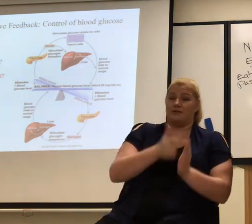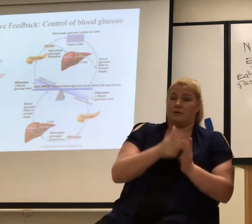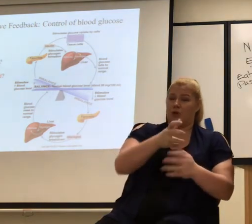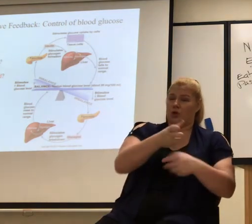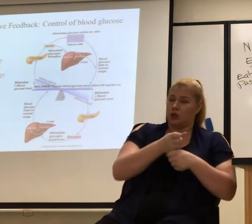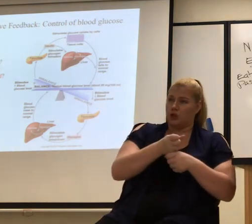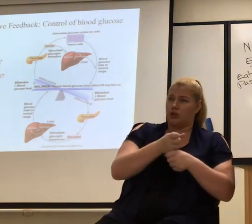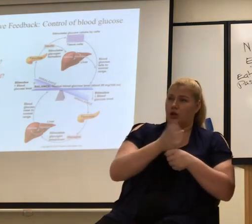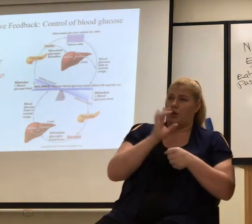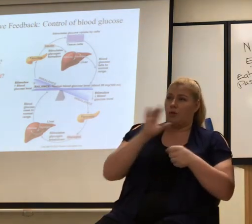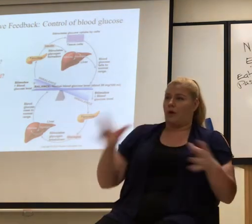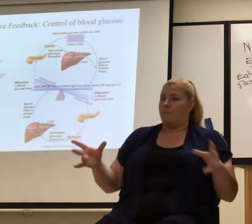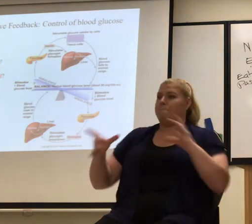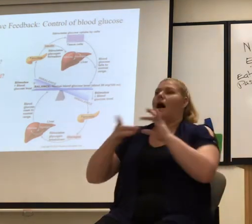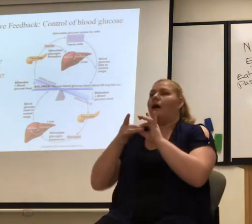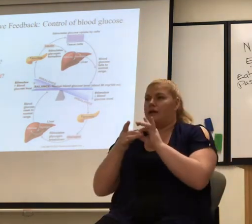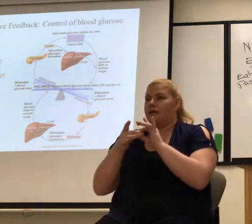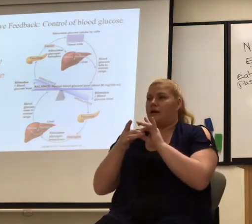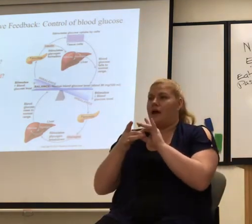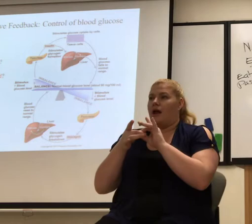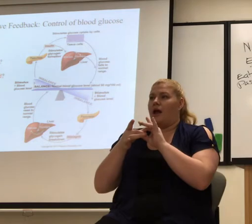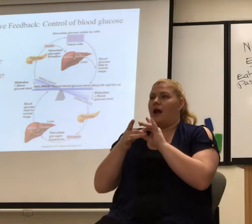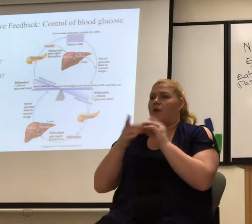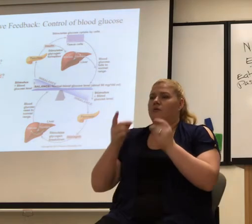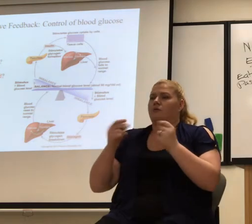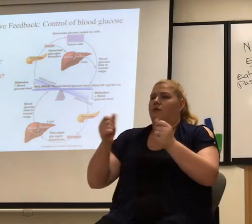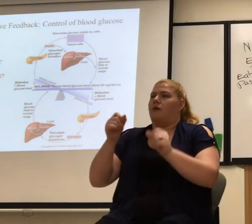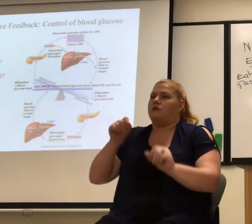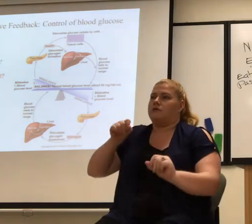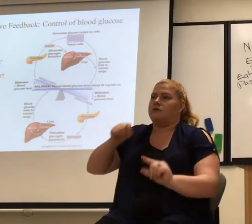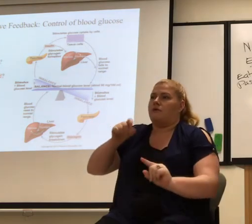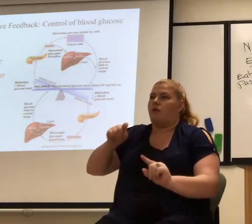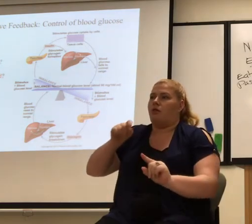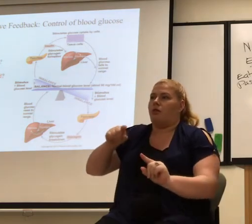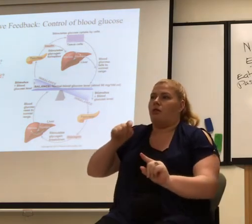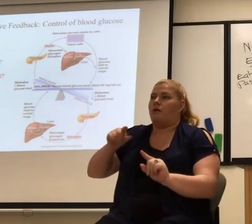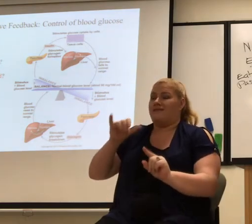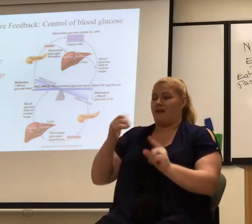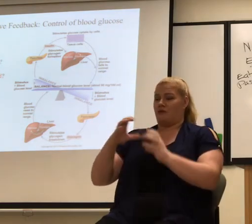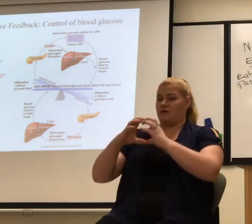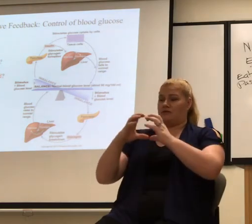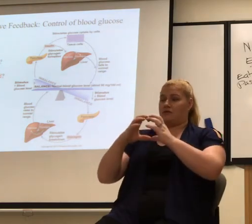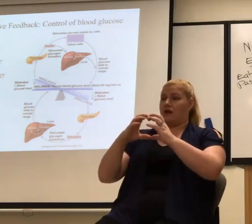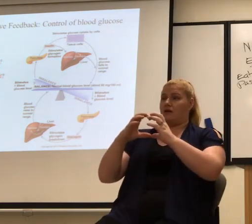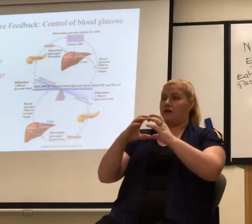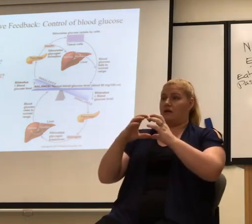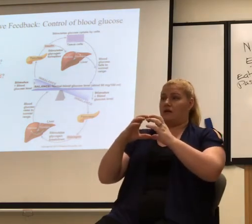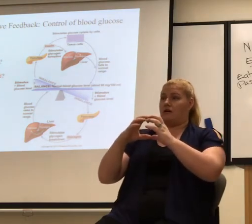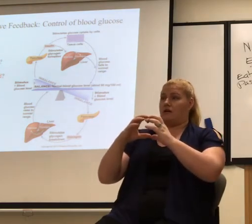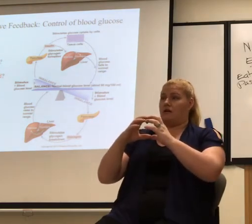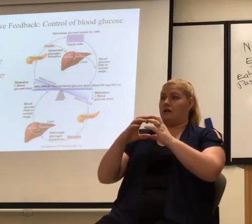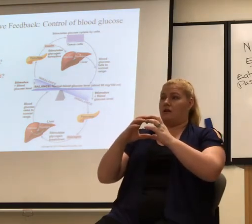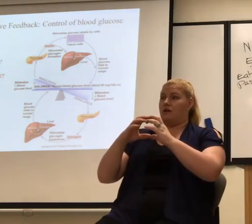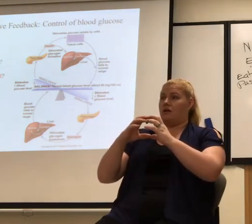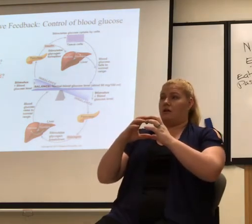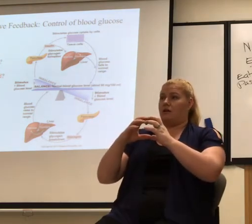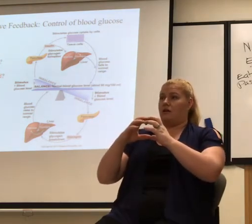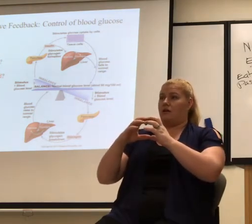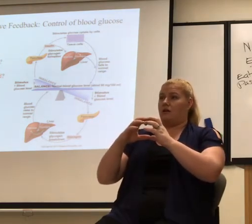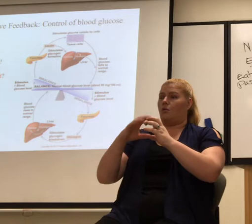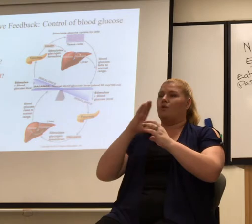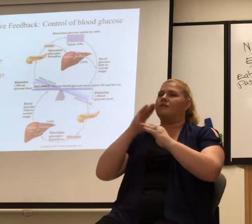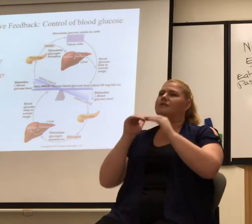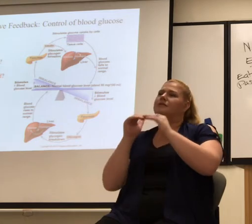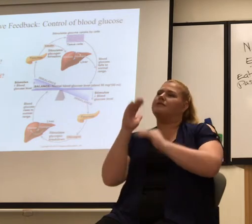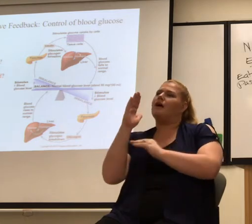and it's going to trigger a signal that the cell will be able to put its glucose transporters at the cell